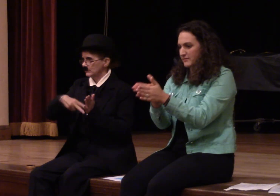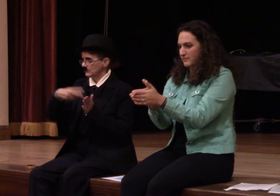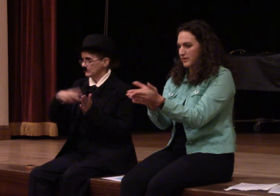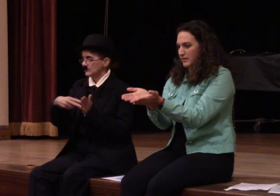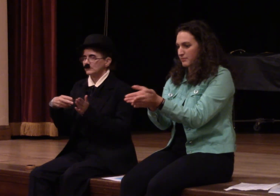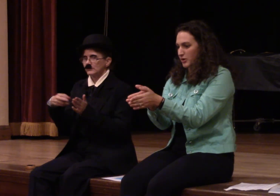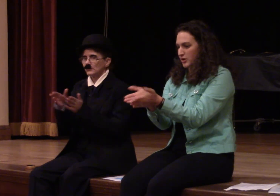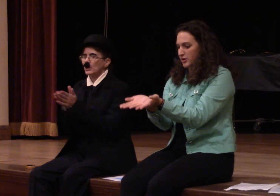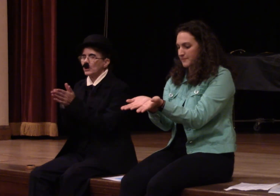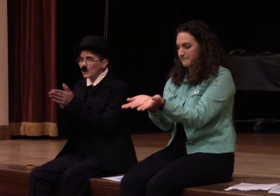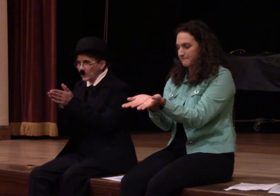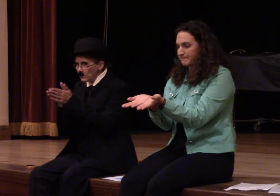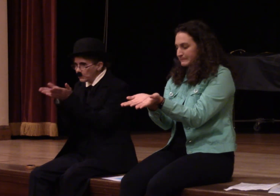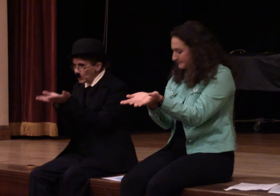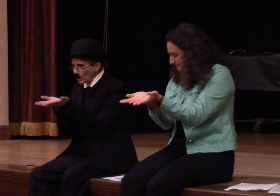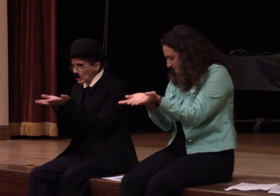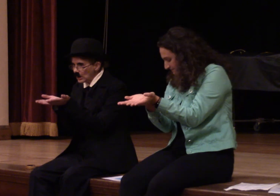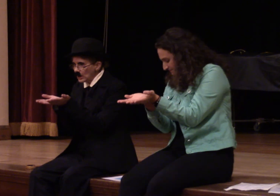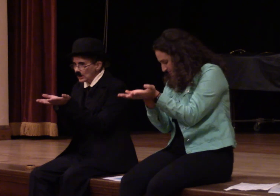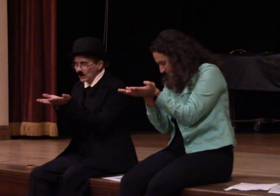And then book. book,